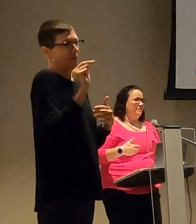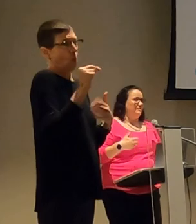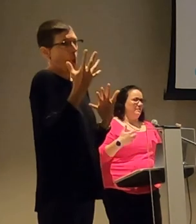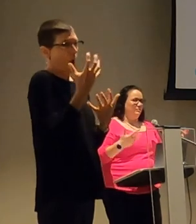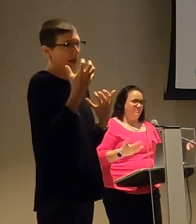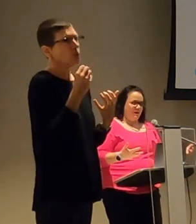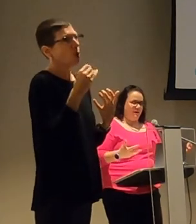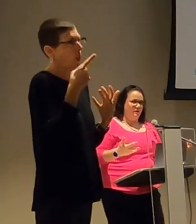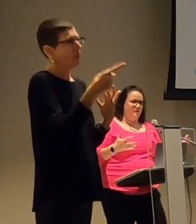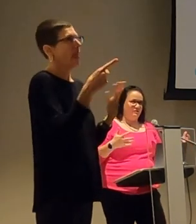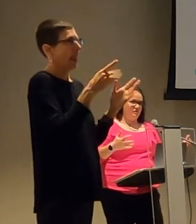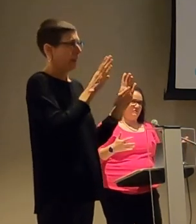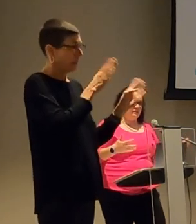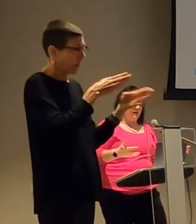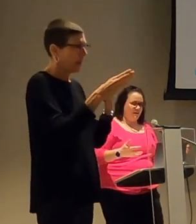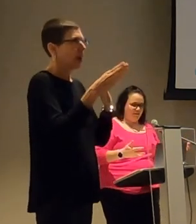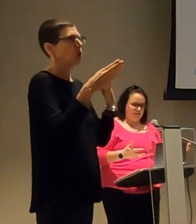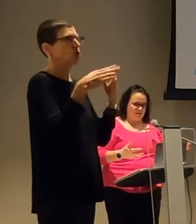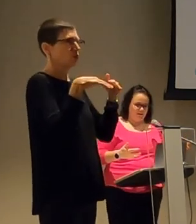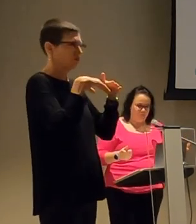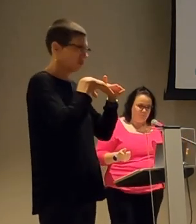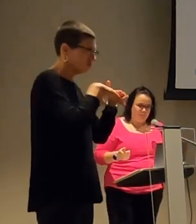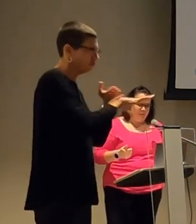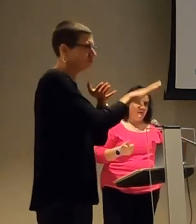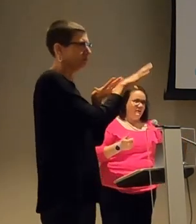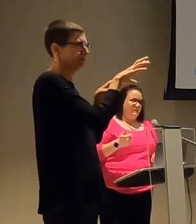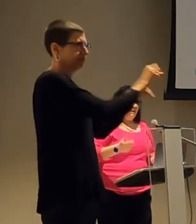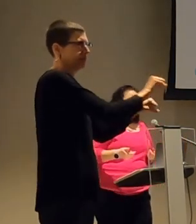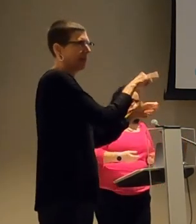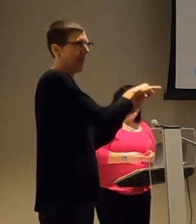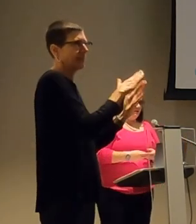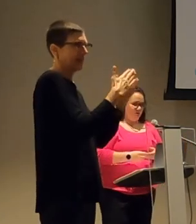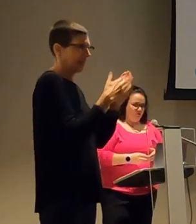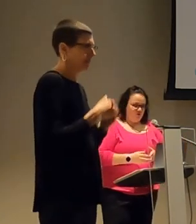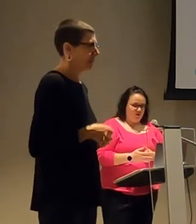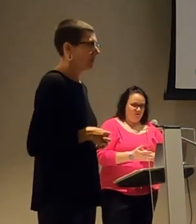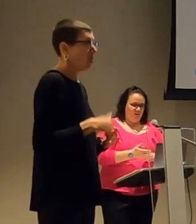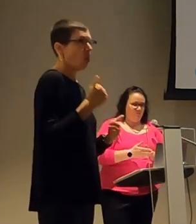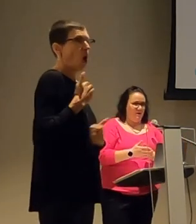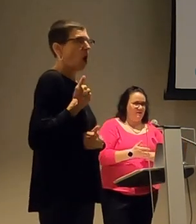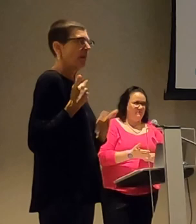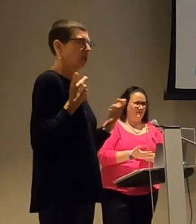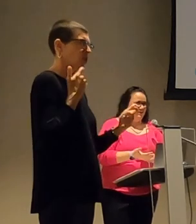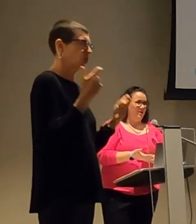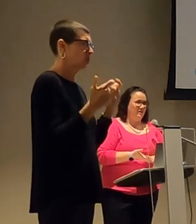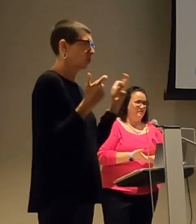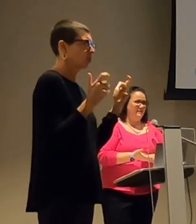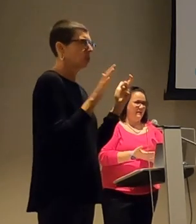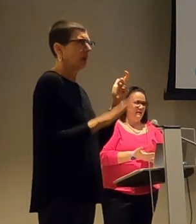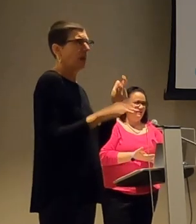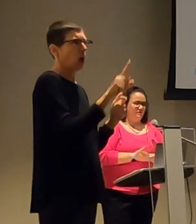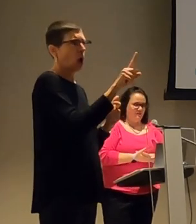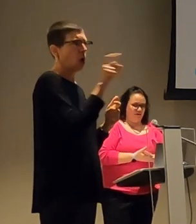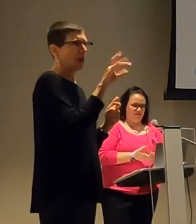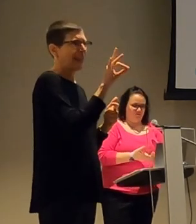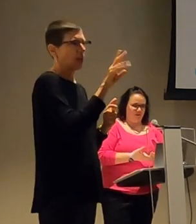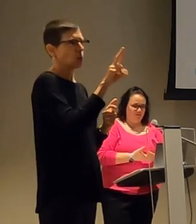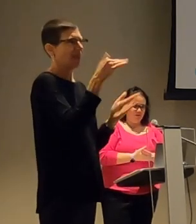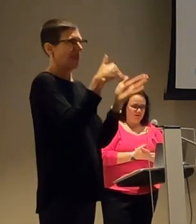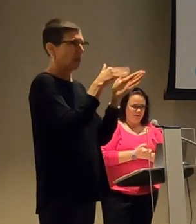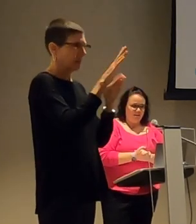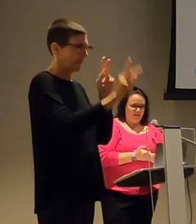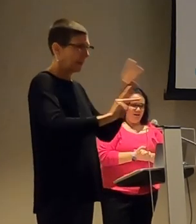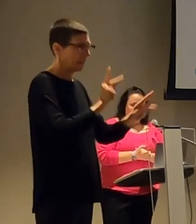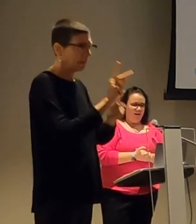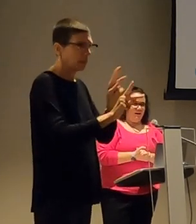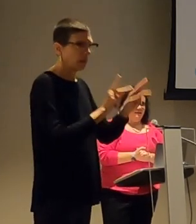and so they prepared to attack the city. The army was huge, approximately 182,000